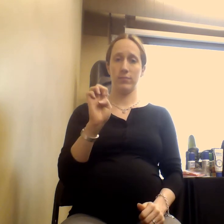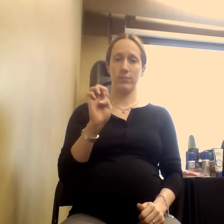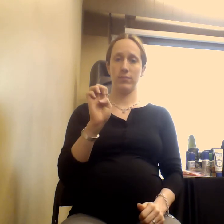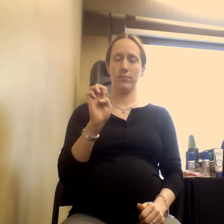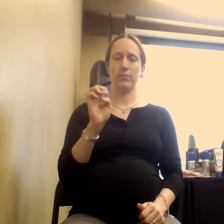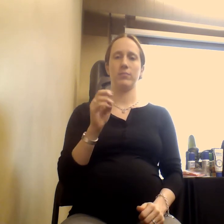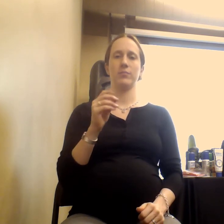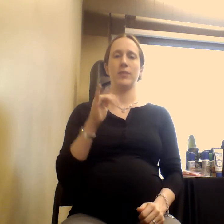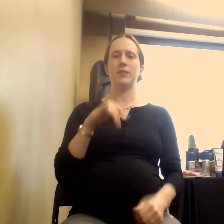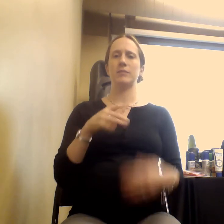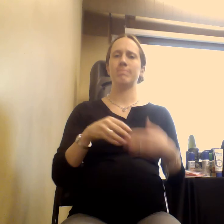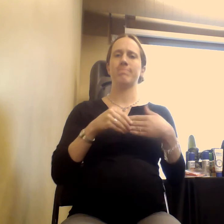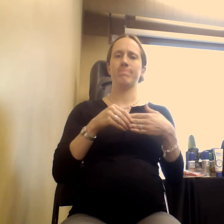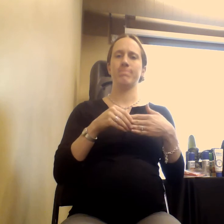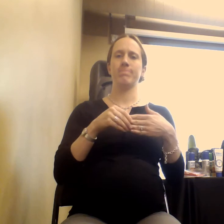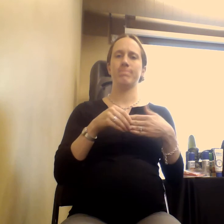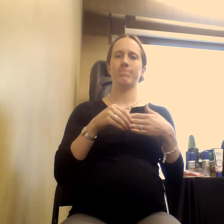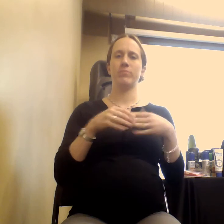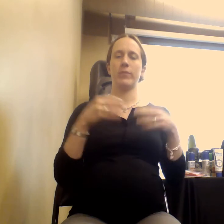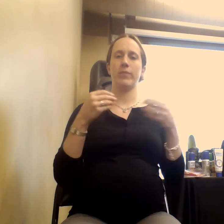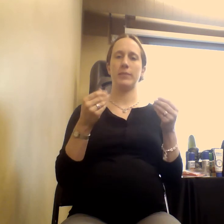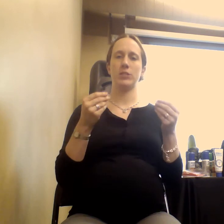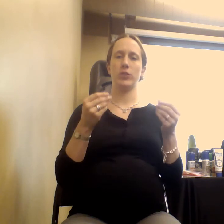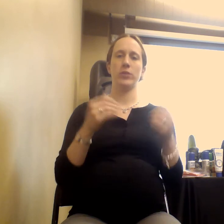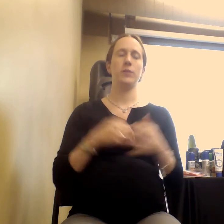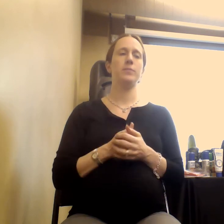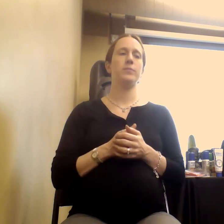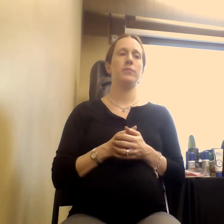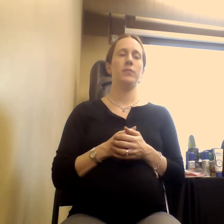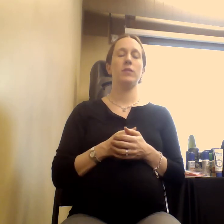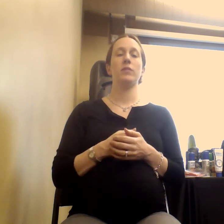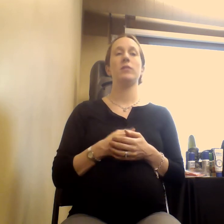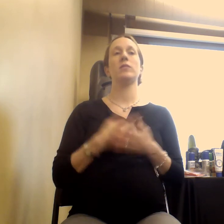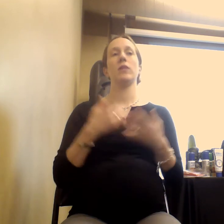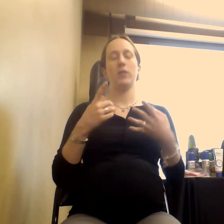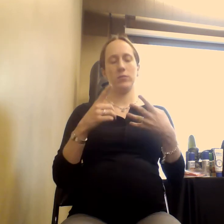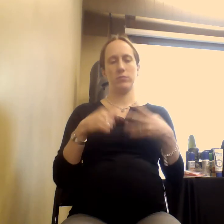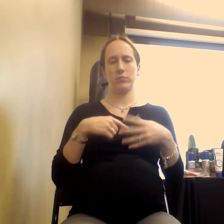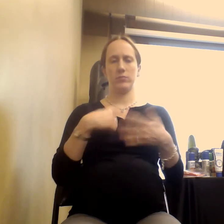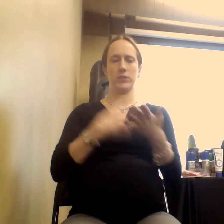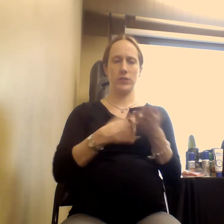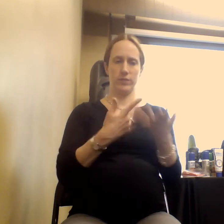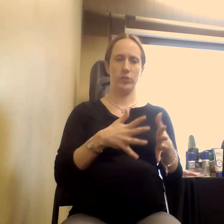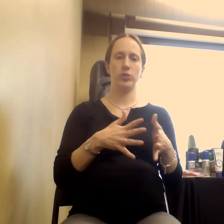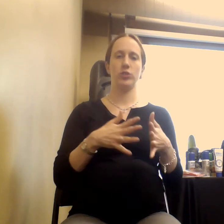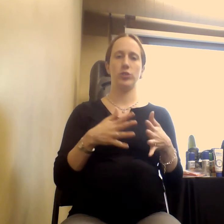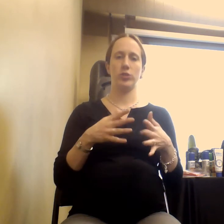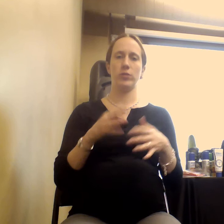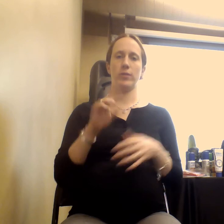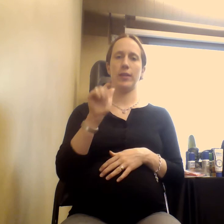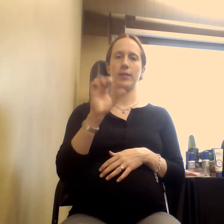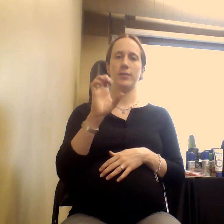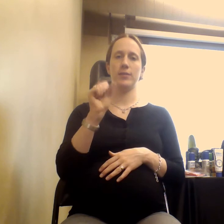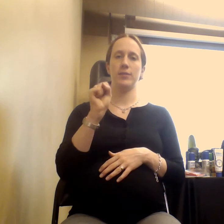We talked about how flat laces are stronger. They can actually hold onto the boot a lot